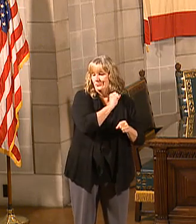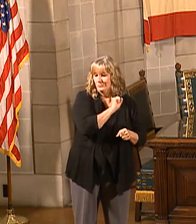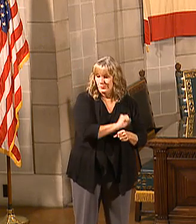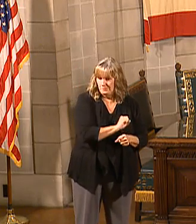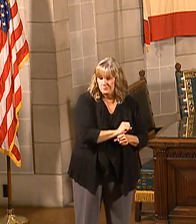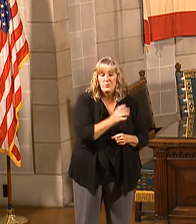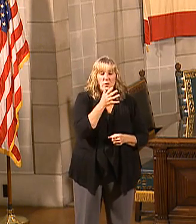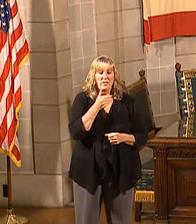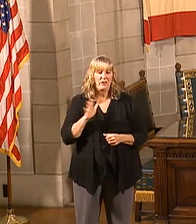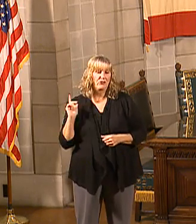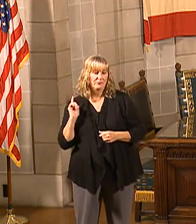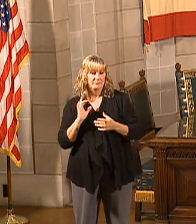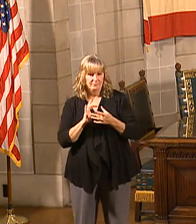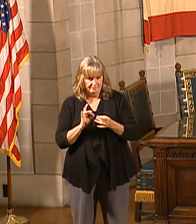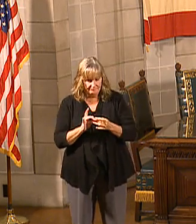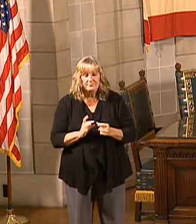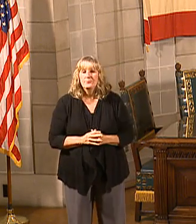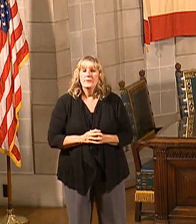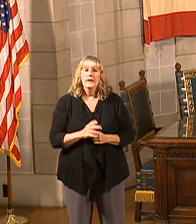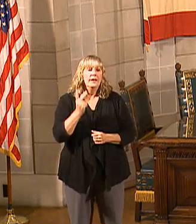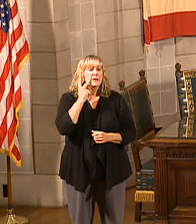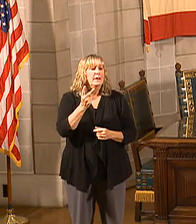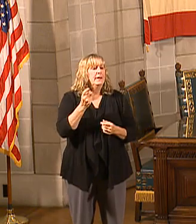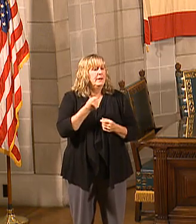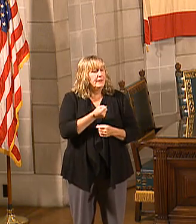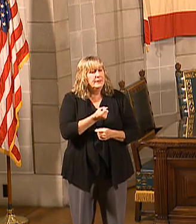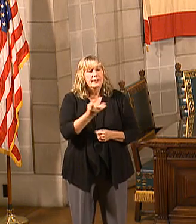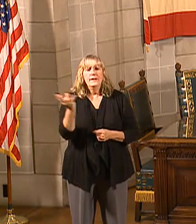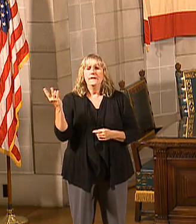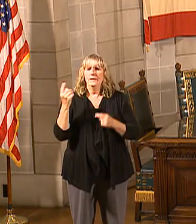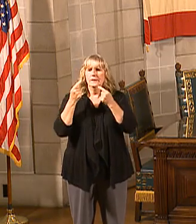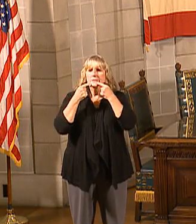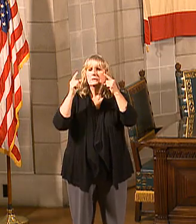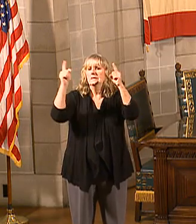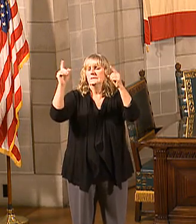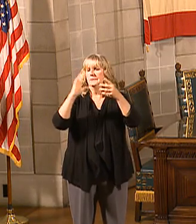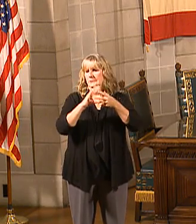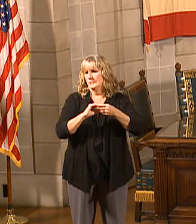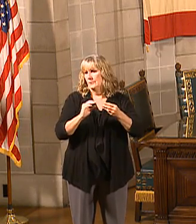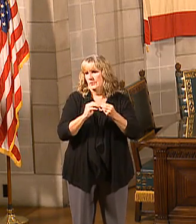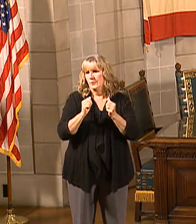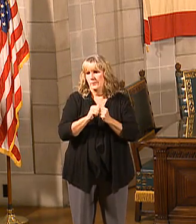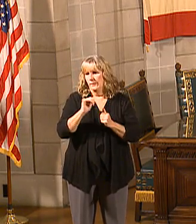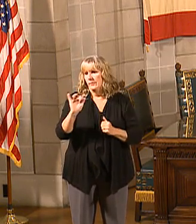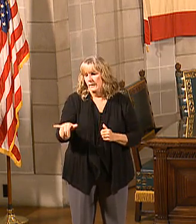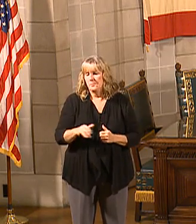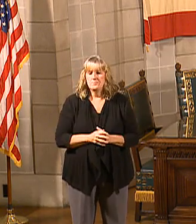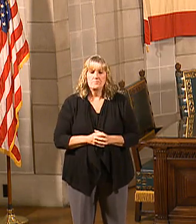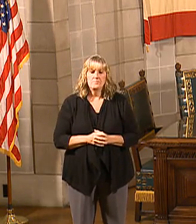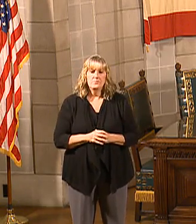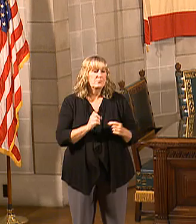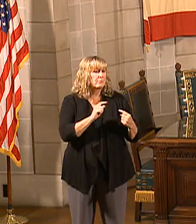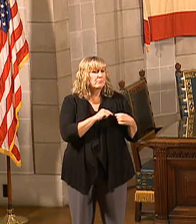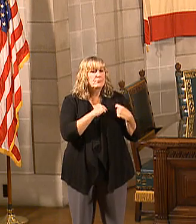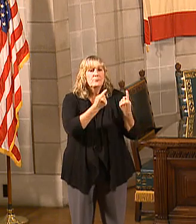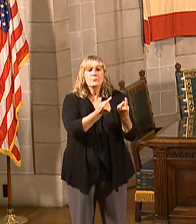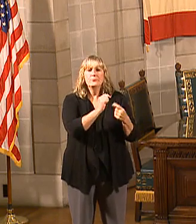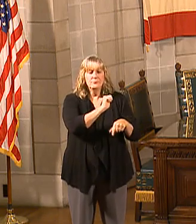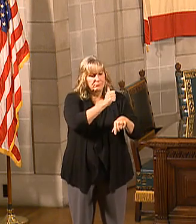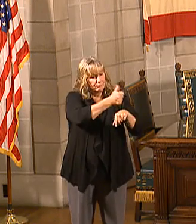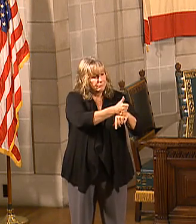talk more about that. But we have seen a number of success stories with our SNAP Next Step program. As I mentioned, it's been around